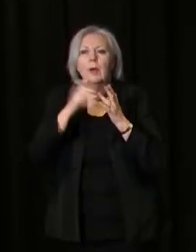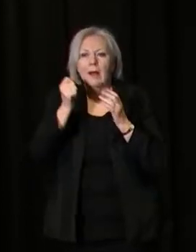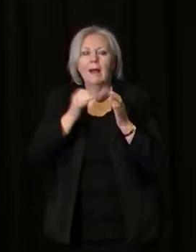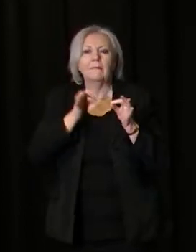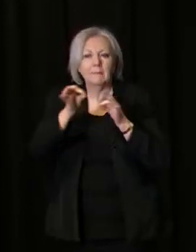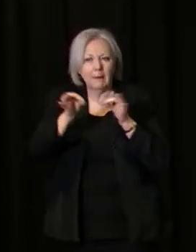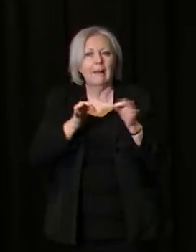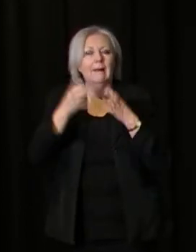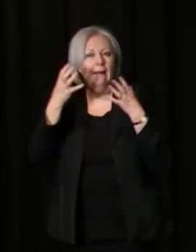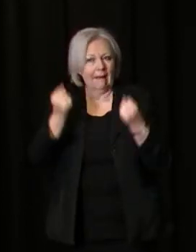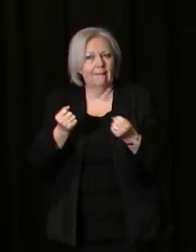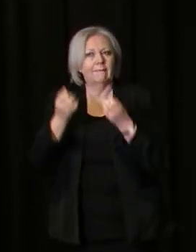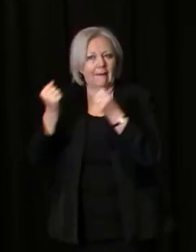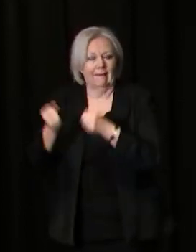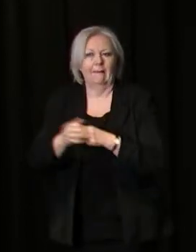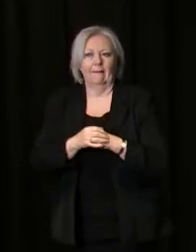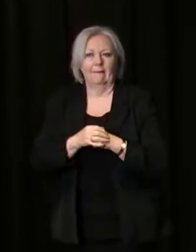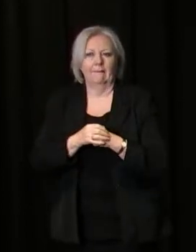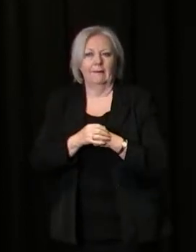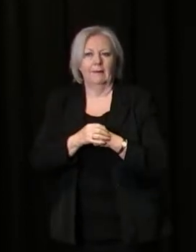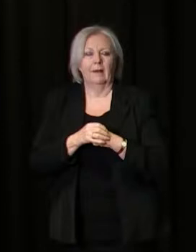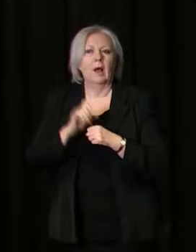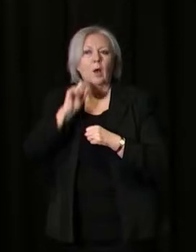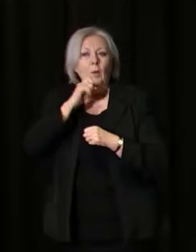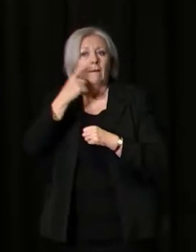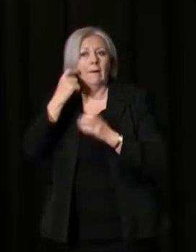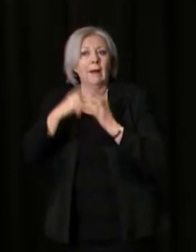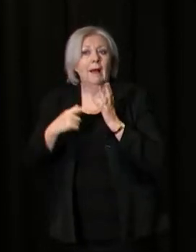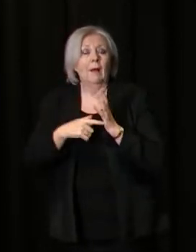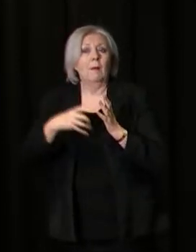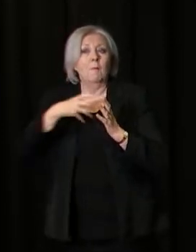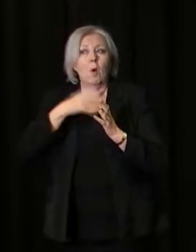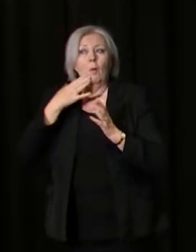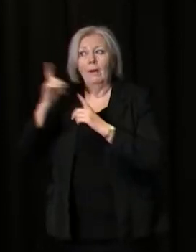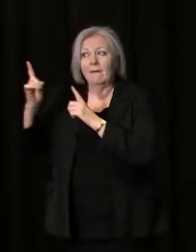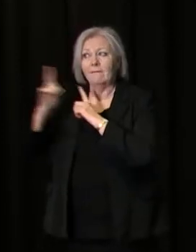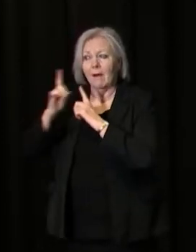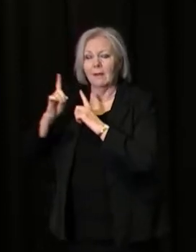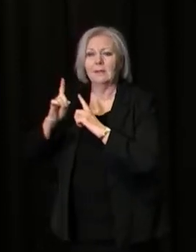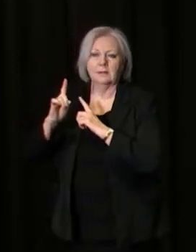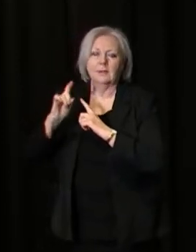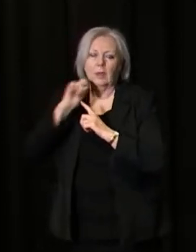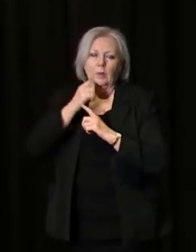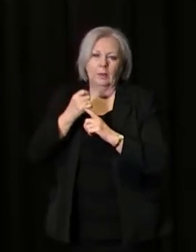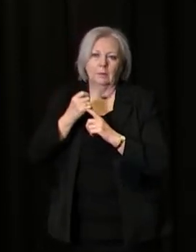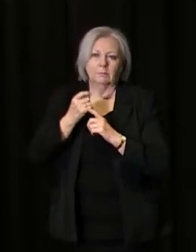indicated, if there's more to be said by then, the relevant parts of government will have more to say.